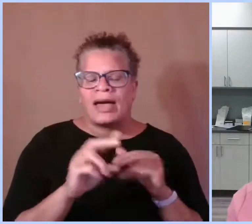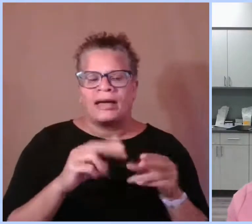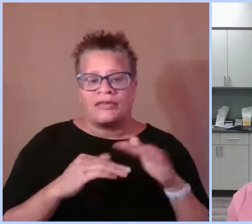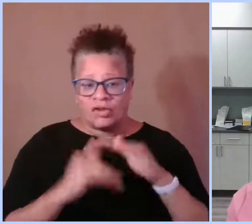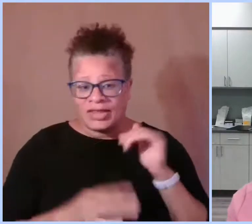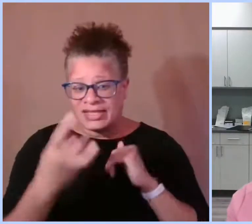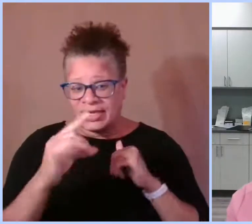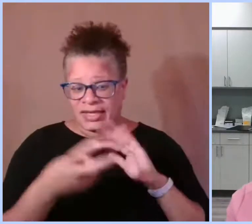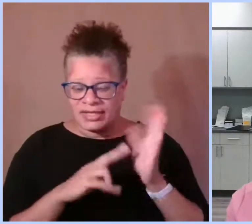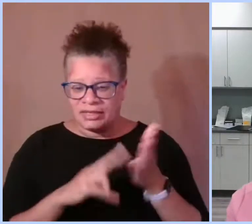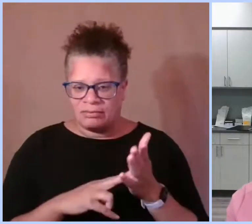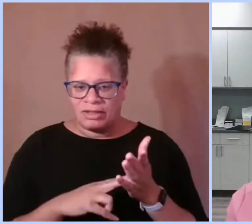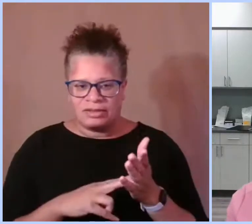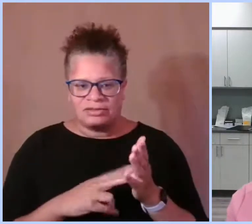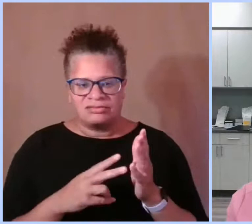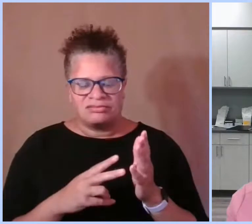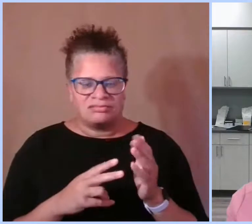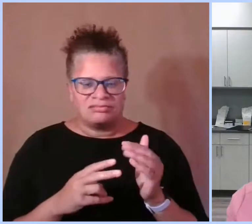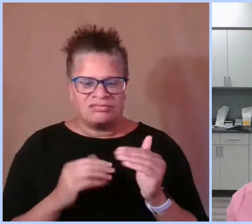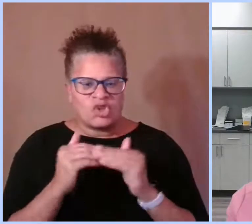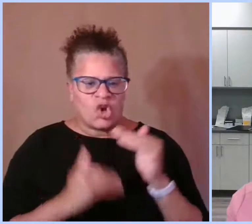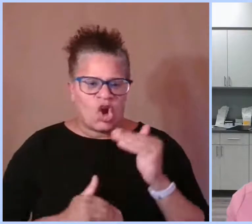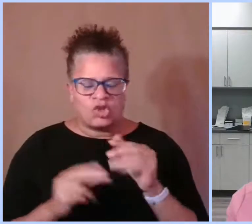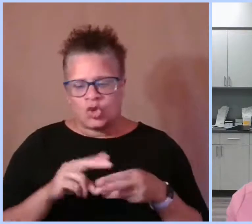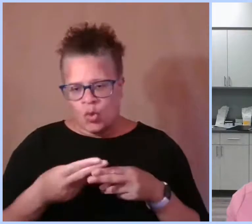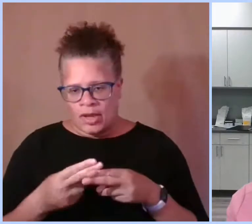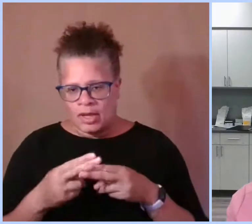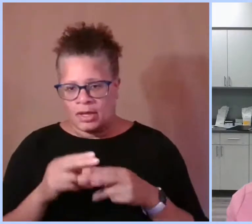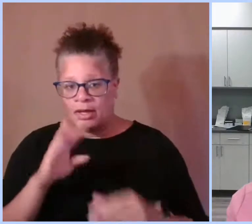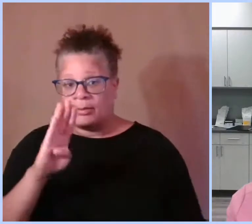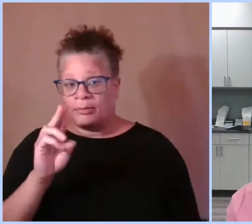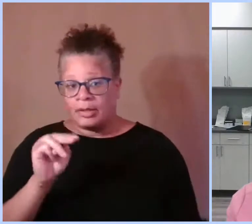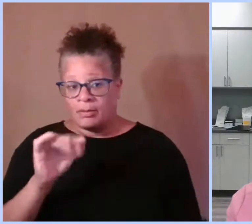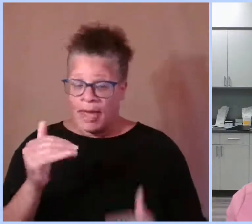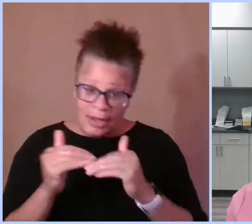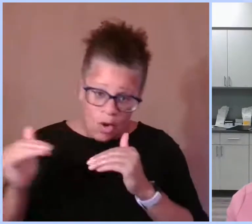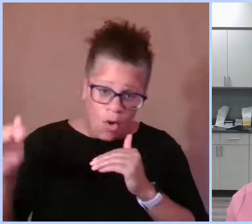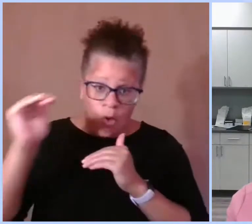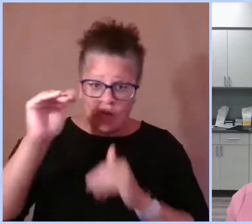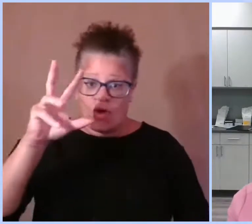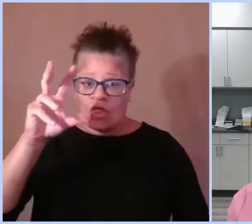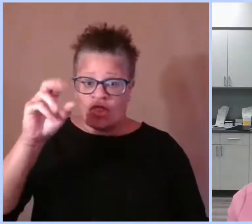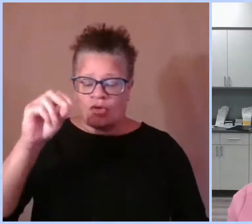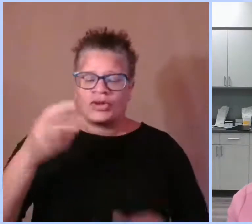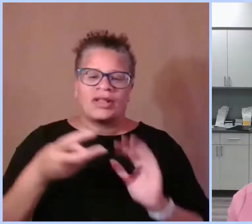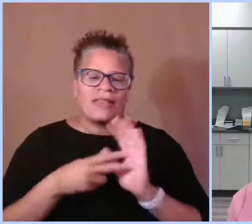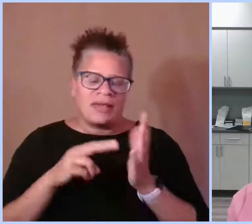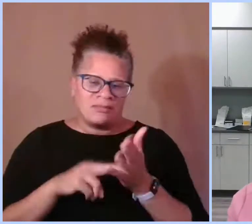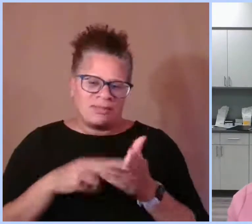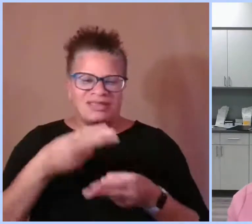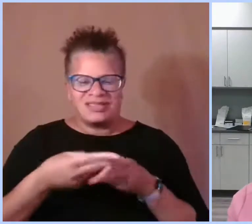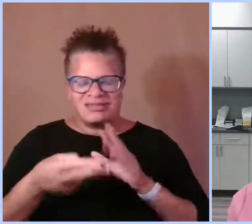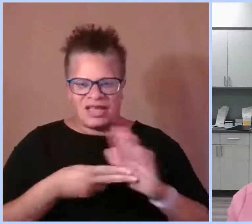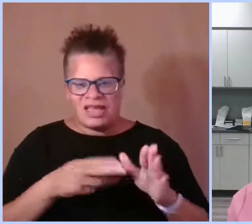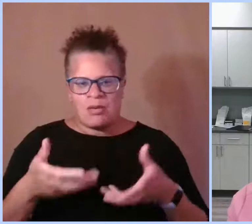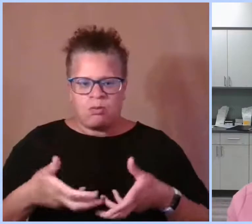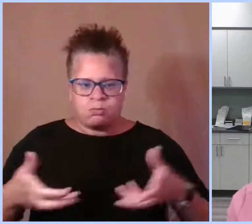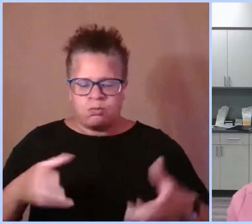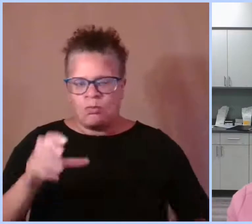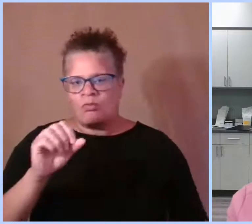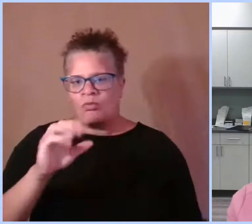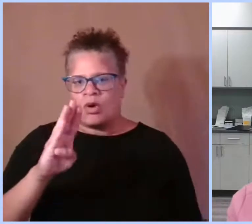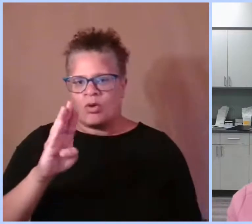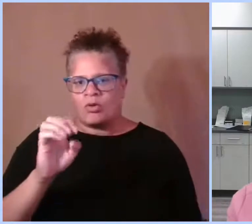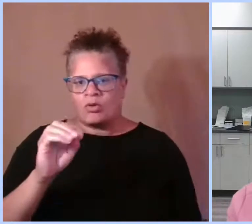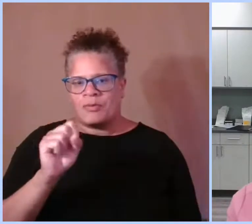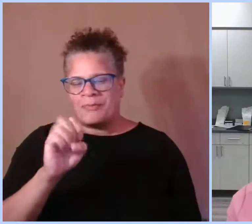underweight. If your BMI is over 30, that's technically classified as obese.